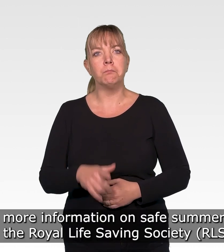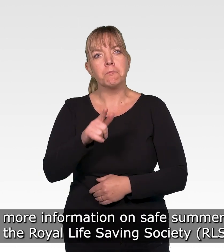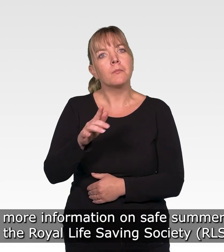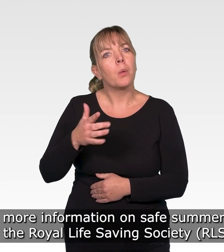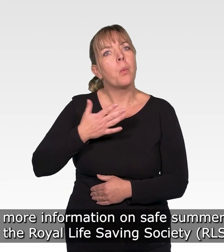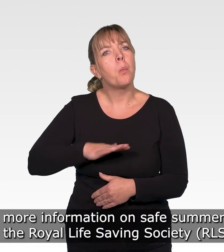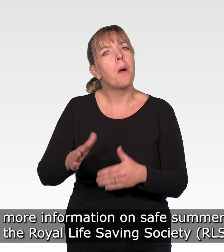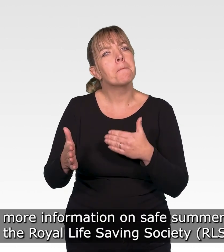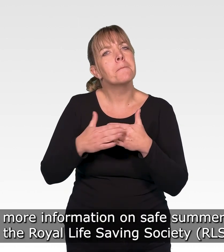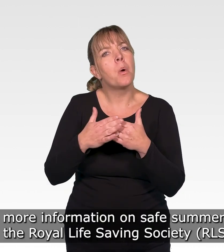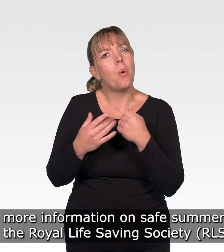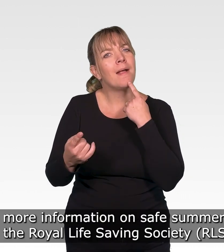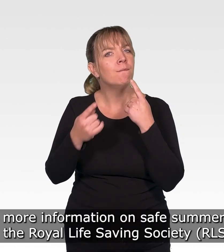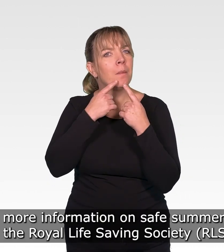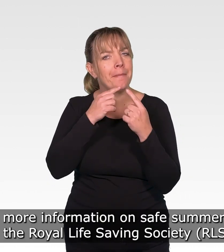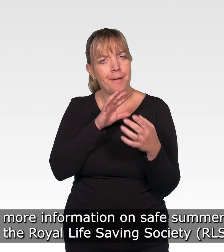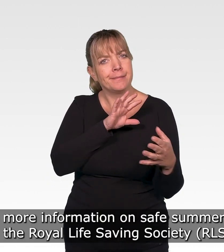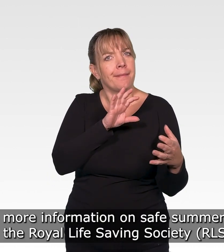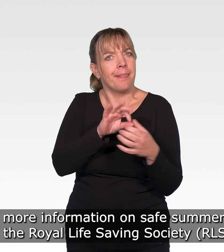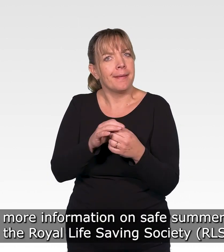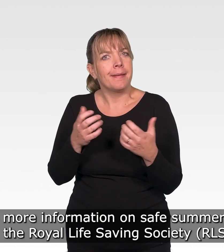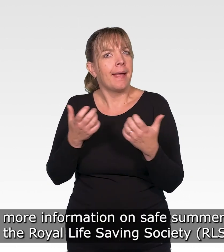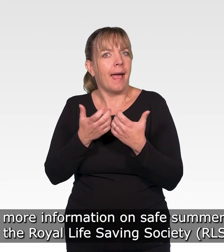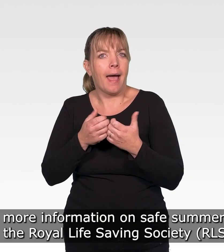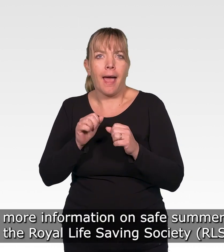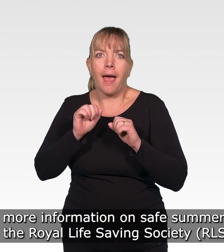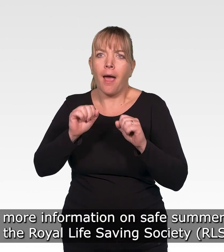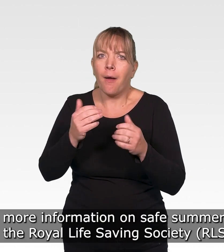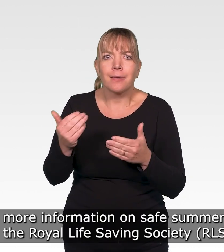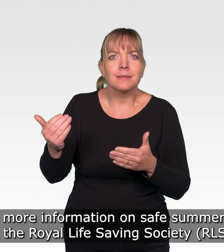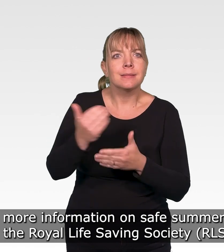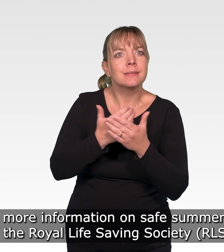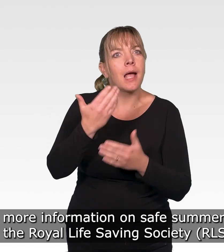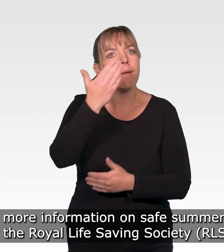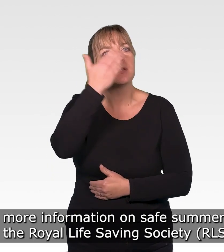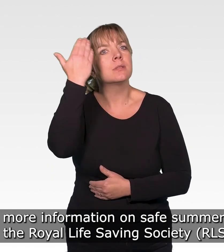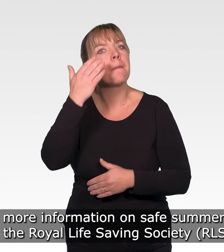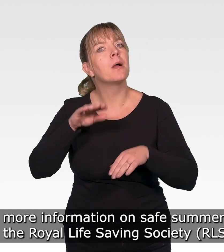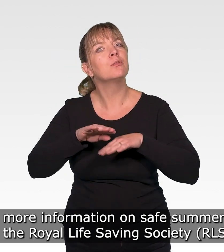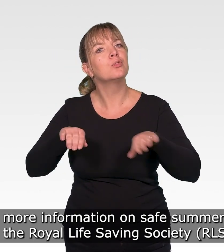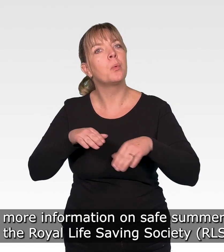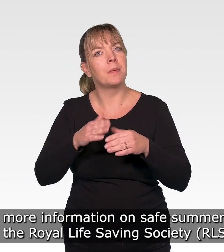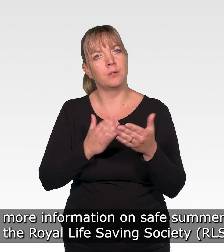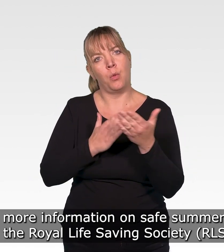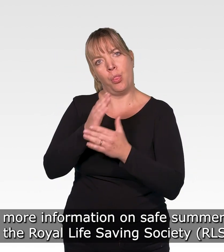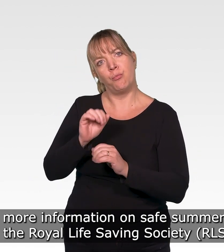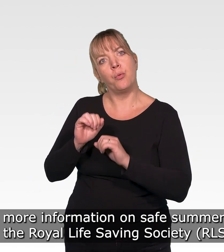You can find more information on safe summer swimming from the Royal Life Saving Society, RLSS.